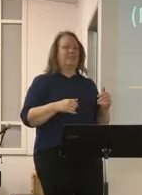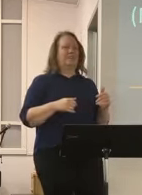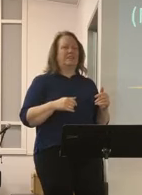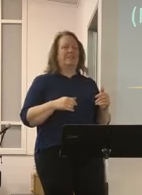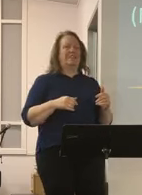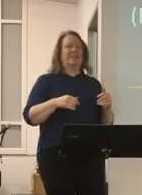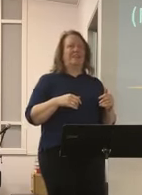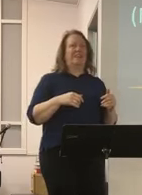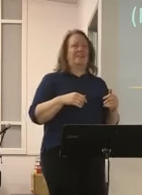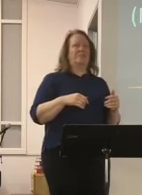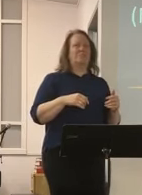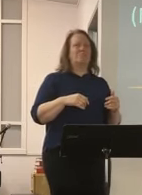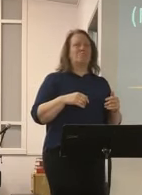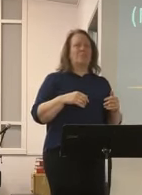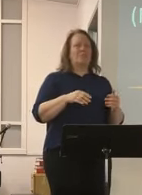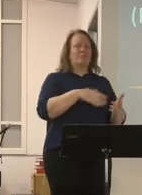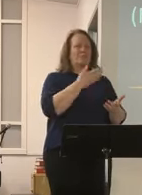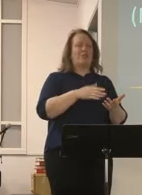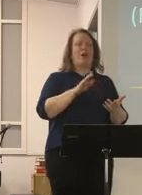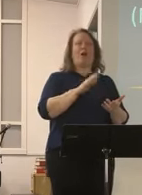key change.